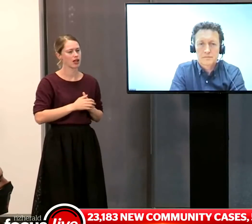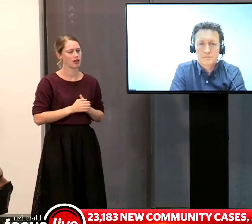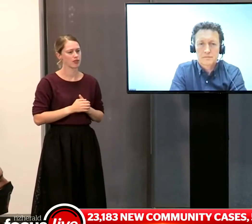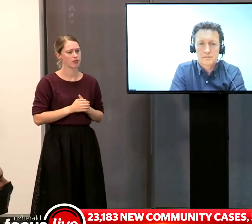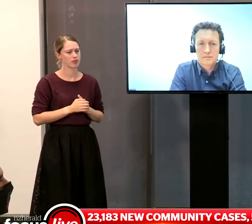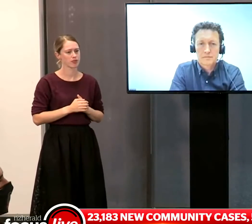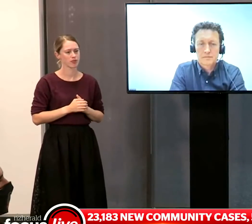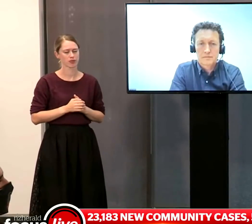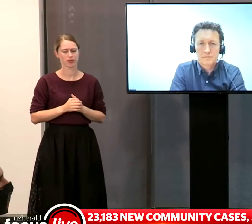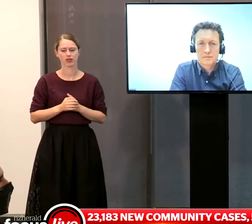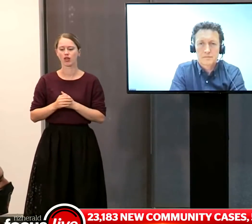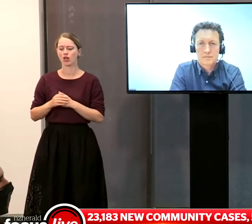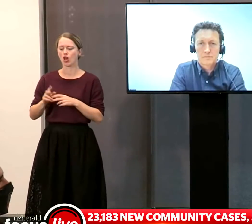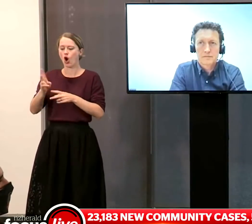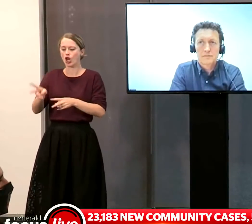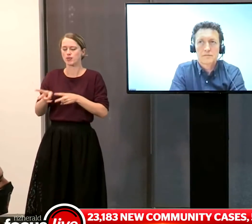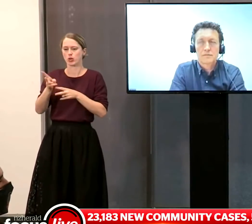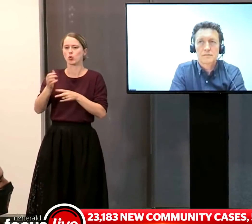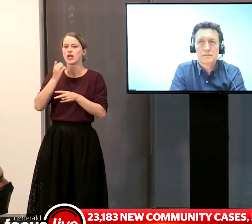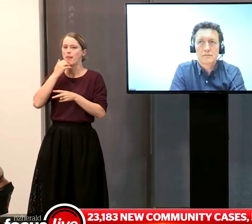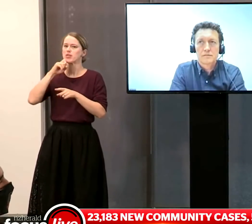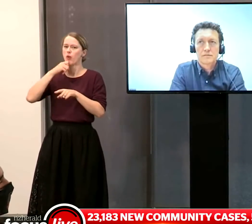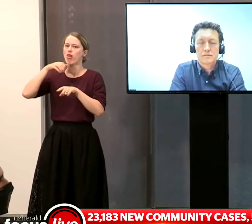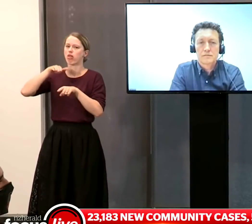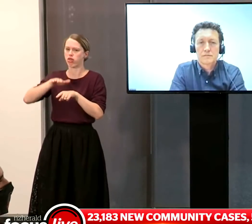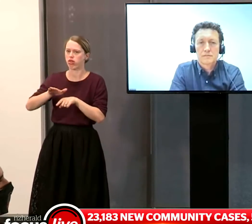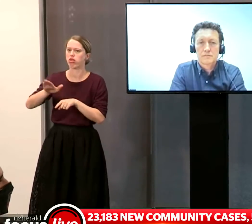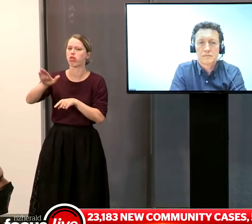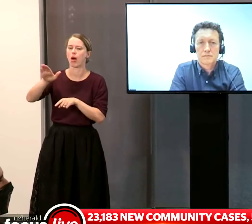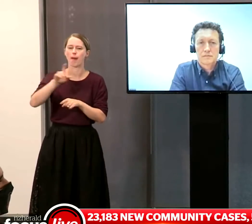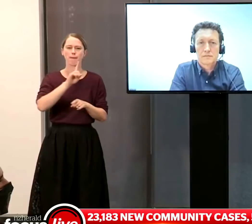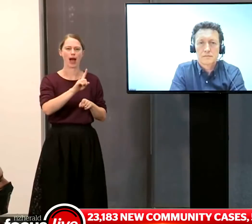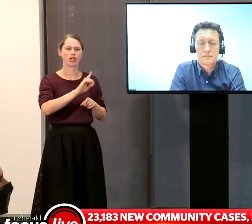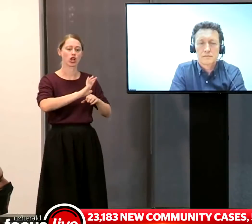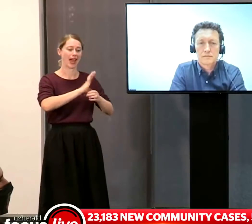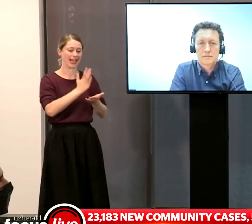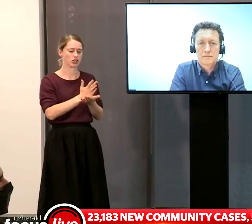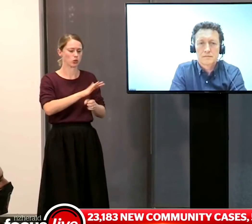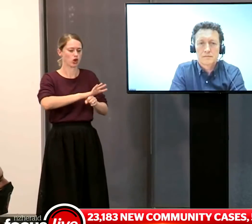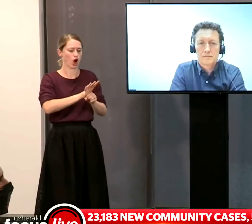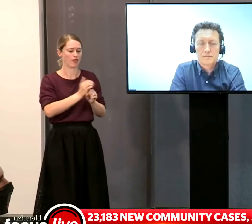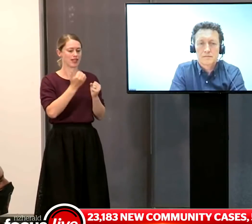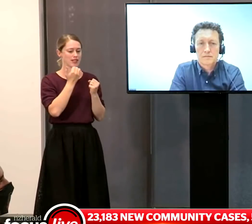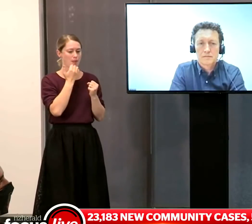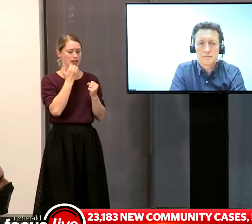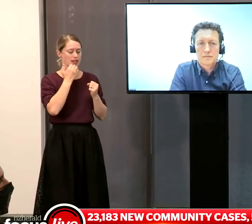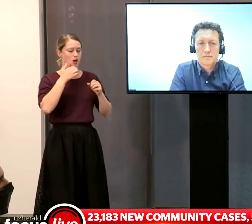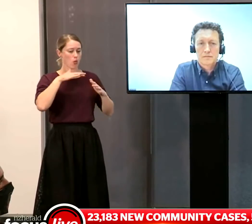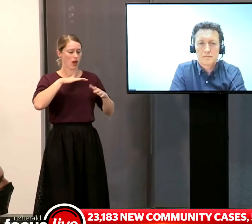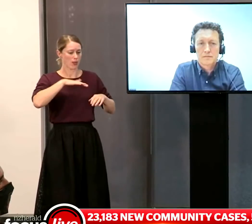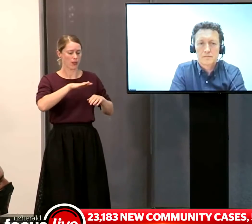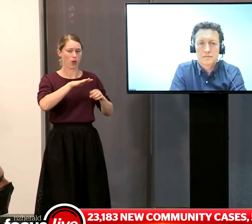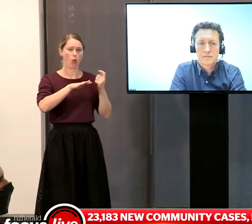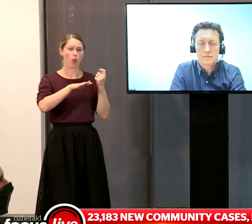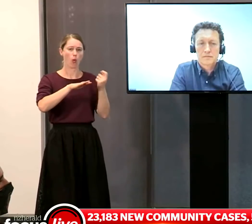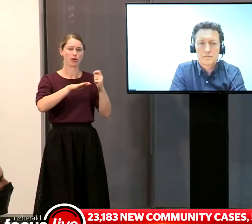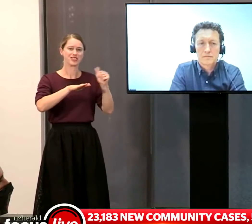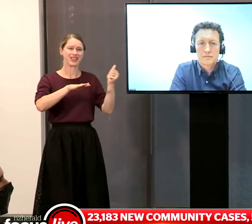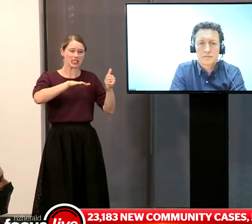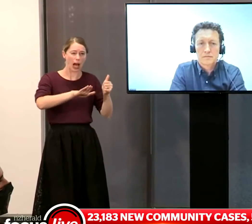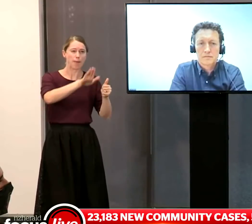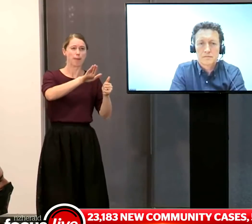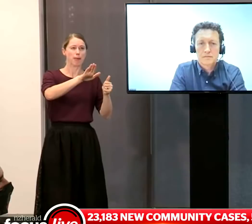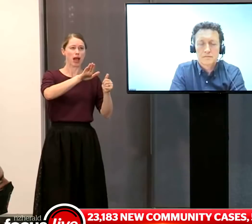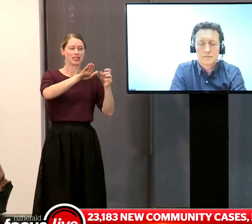the peak of hospitalisation is probably going to be over the next couple of weeks. But in terms of case numbers, are we now getting close to the peak of